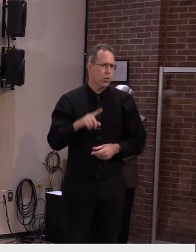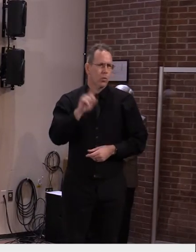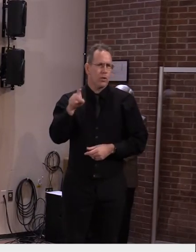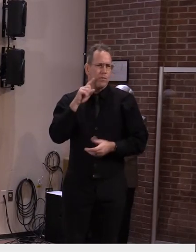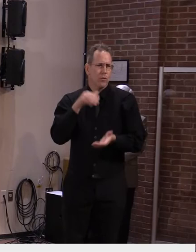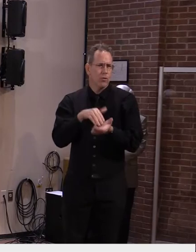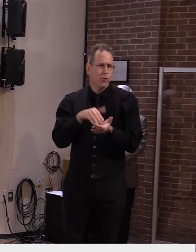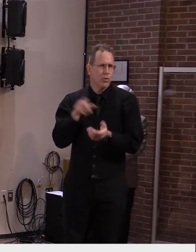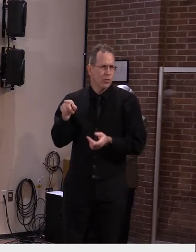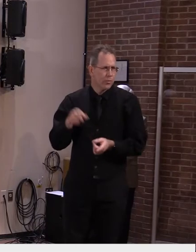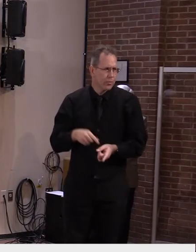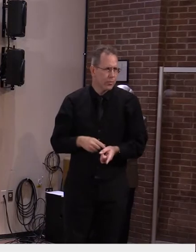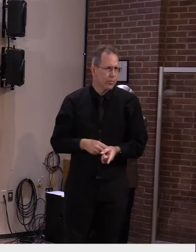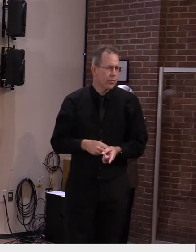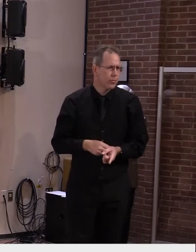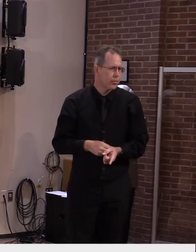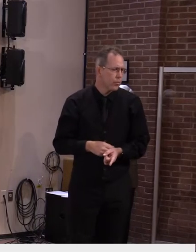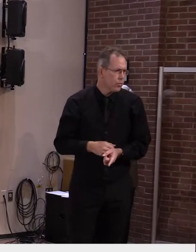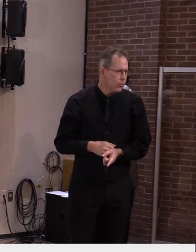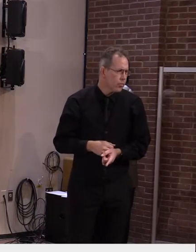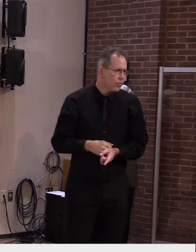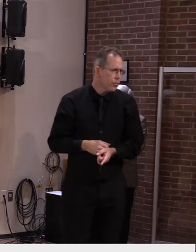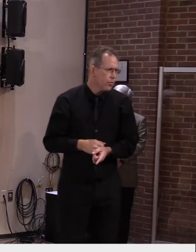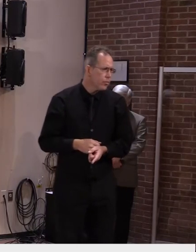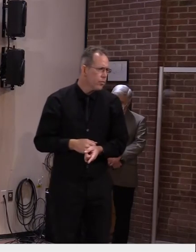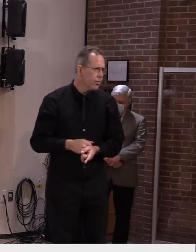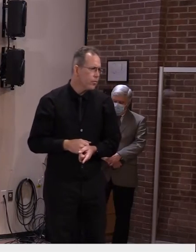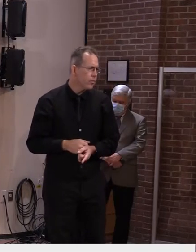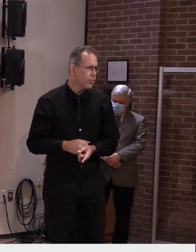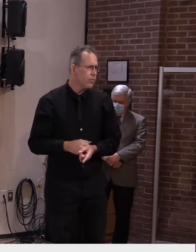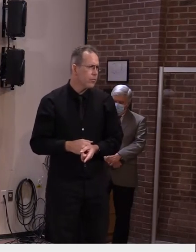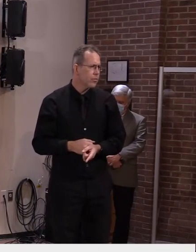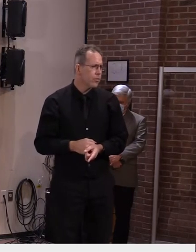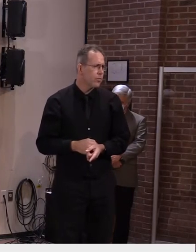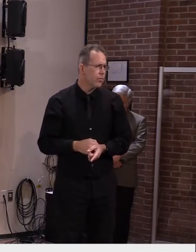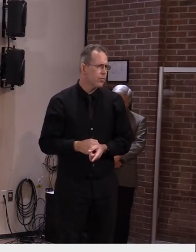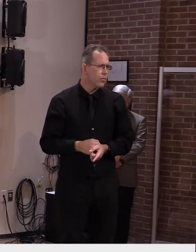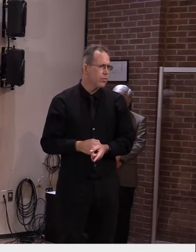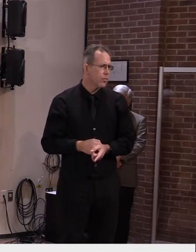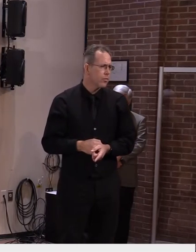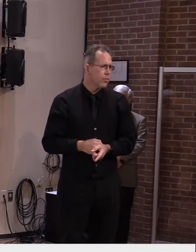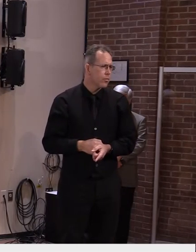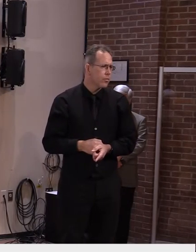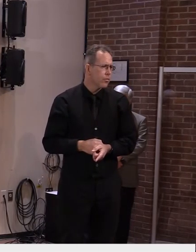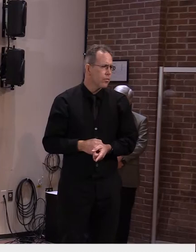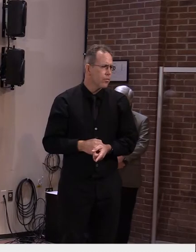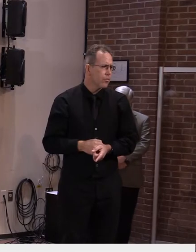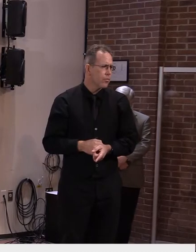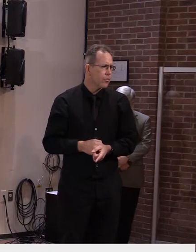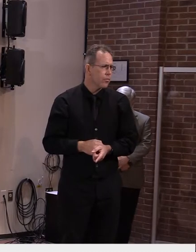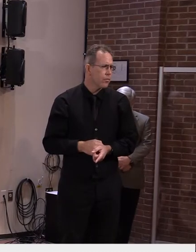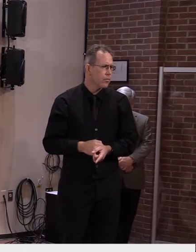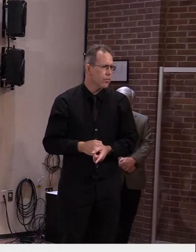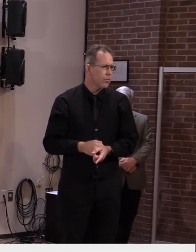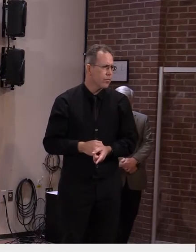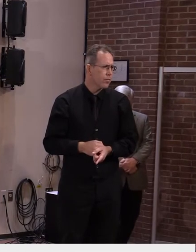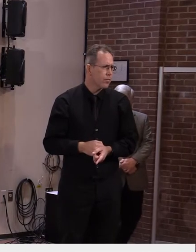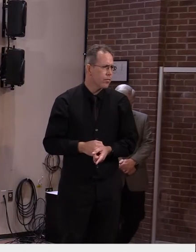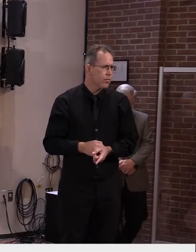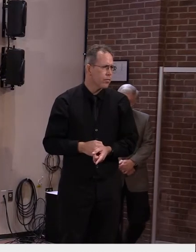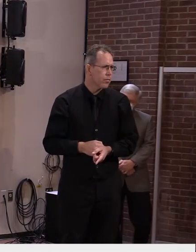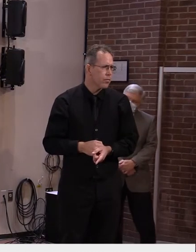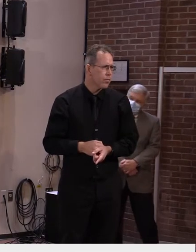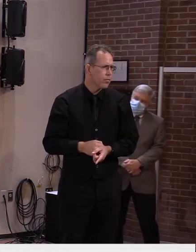5% percent positivity rate is one of the thresholds that Vermont should be concerned